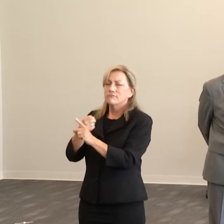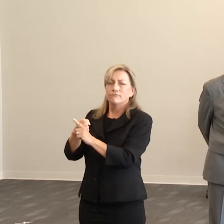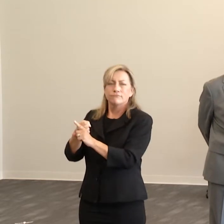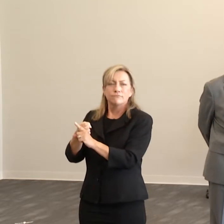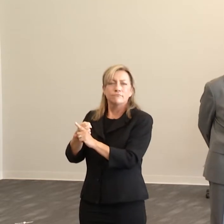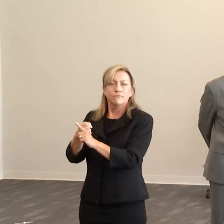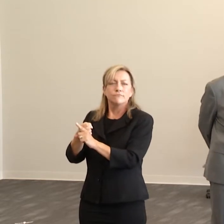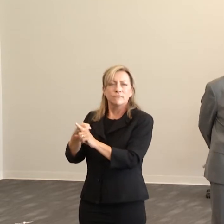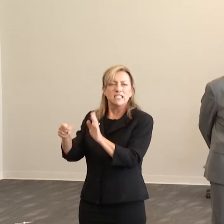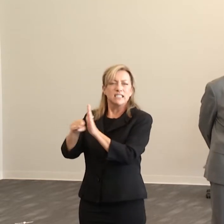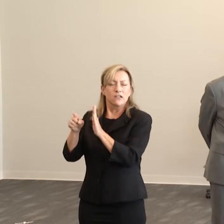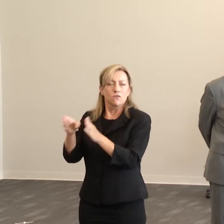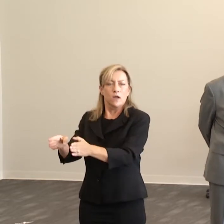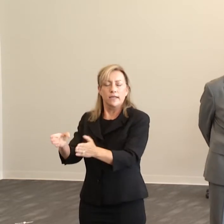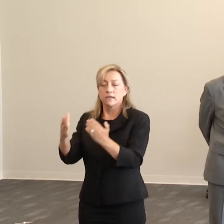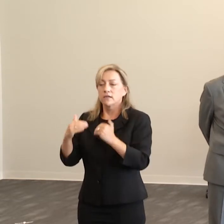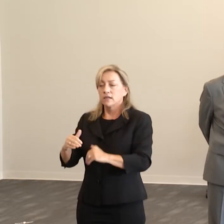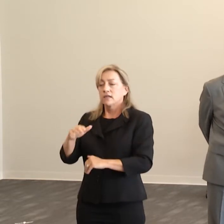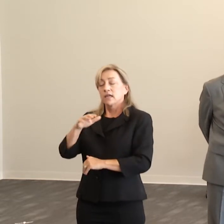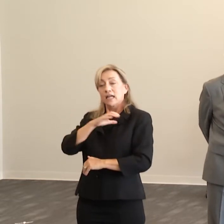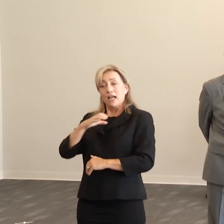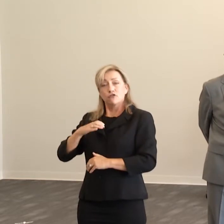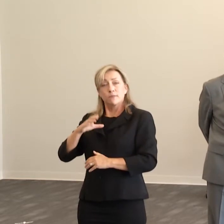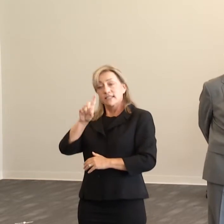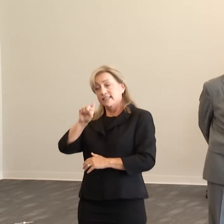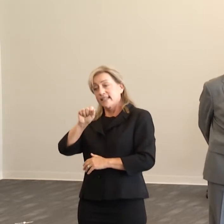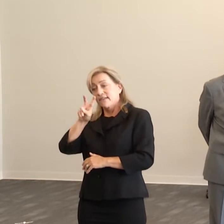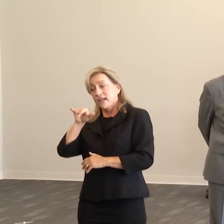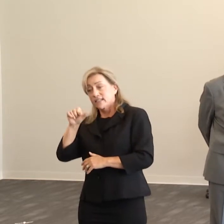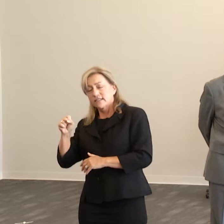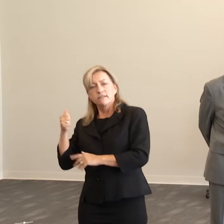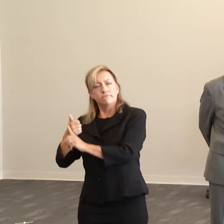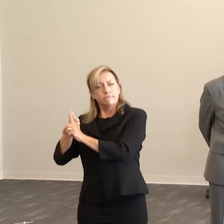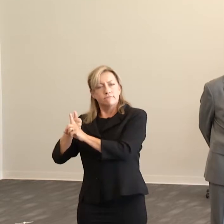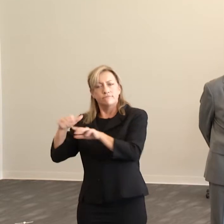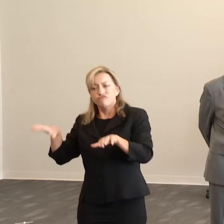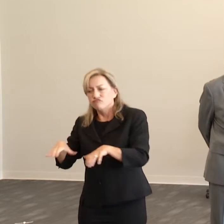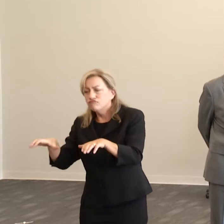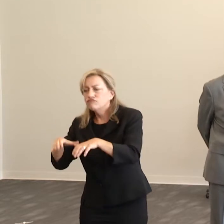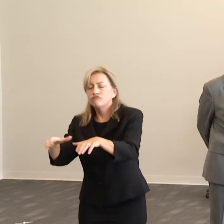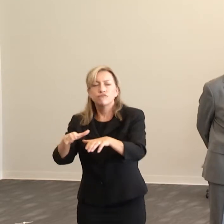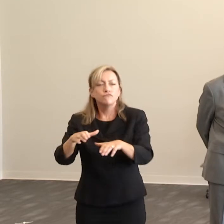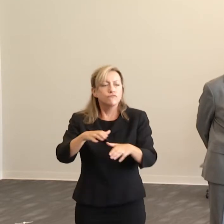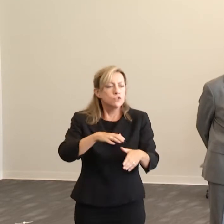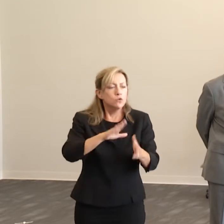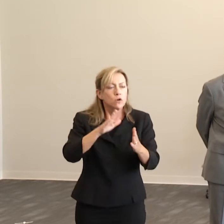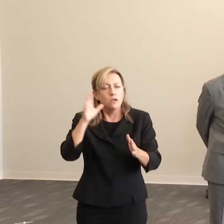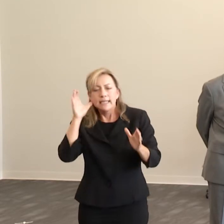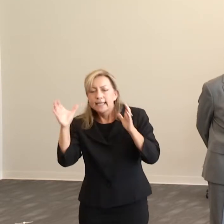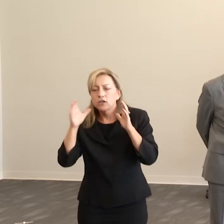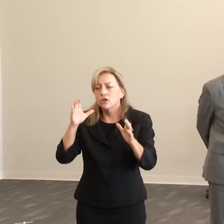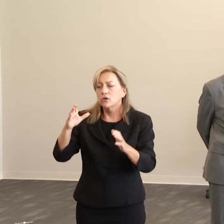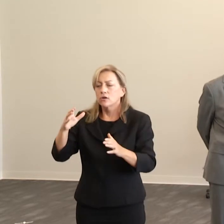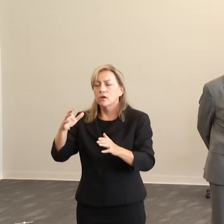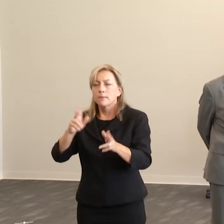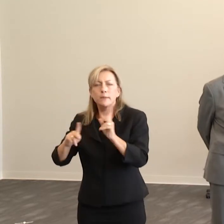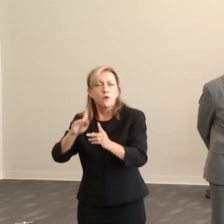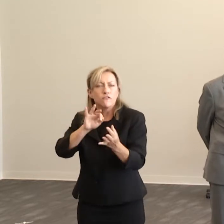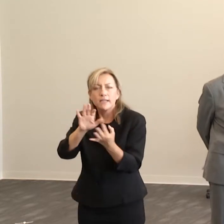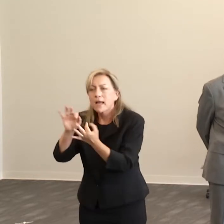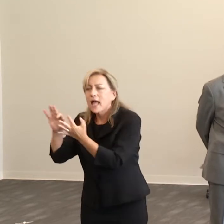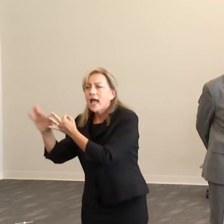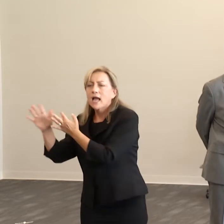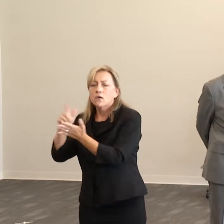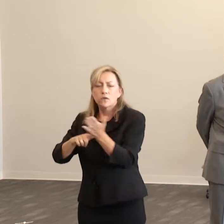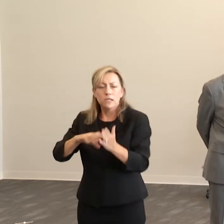Congressman Davis has had staff working actively to address complaints in his district. Congressman Davis has always had a close relationship with the U.S.